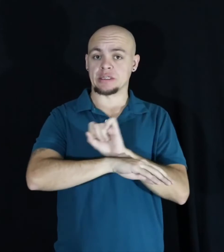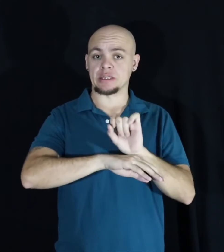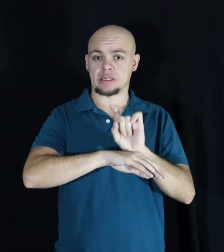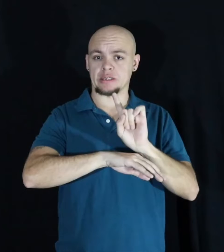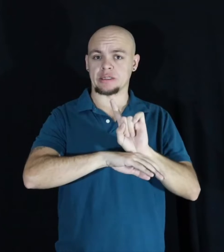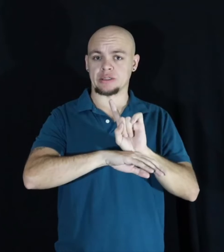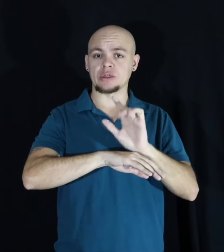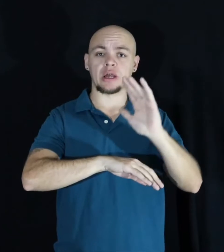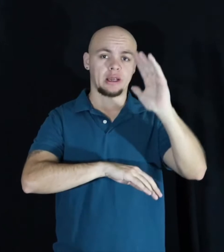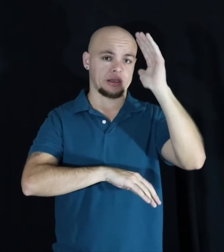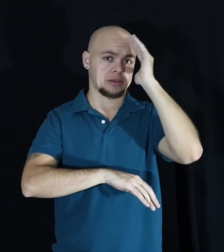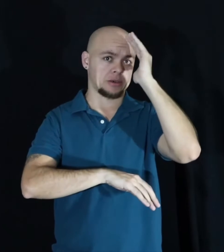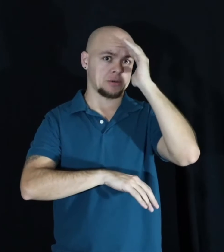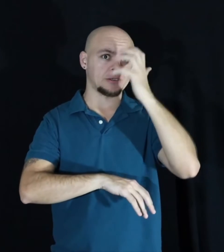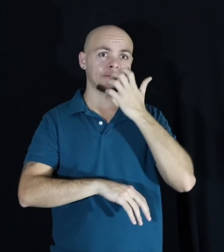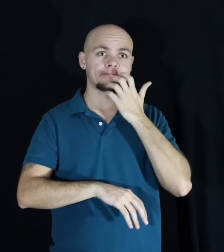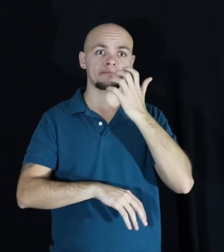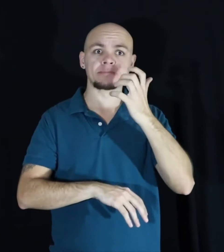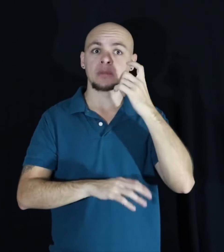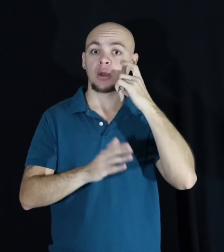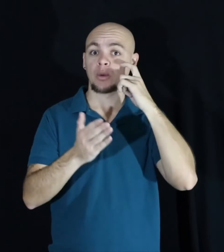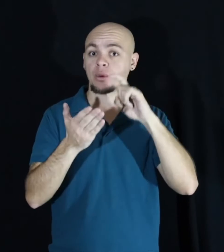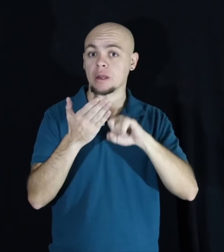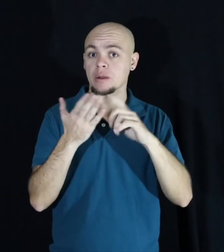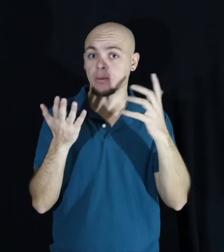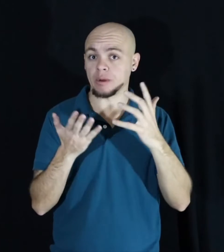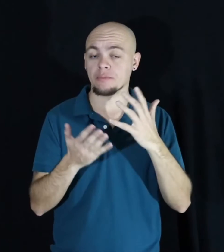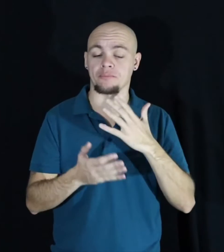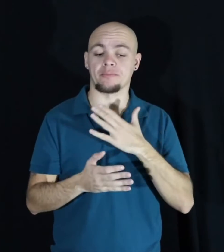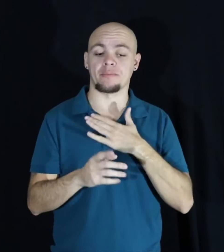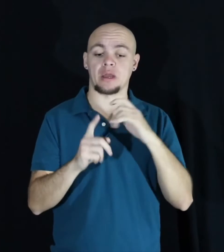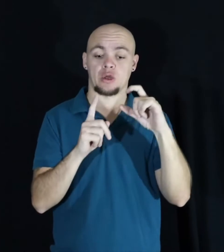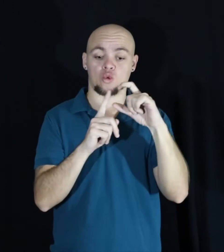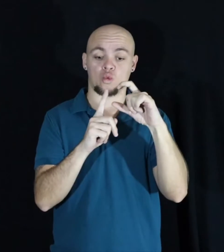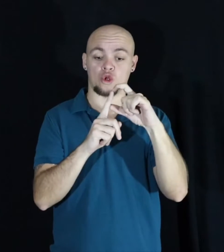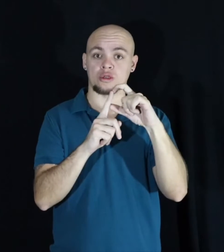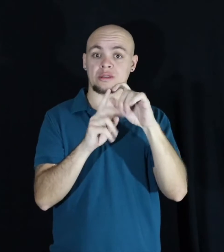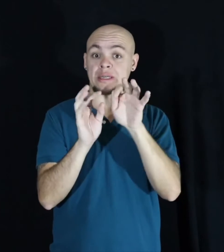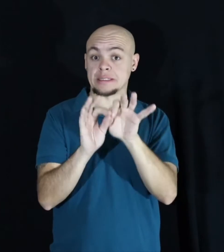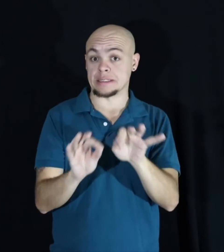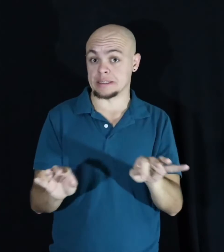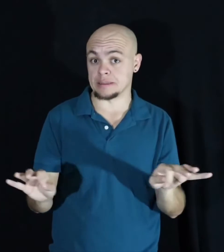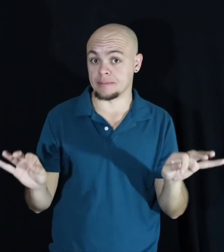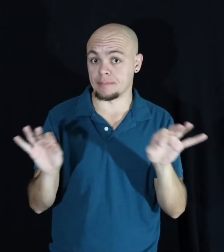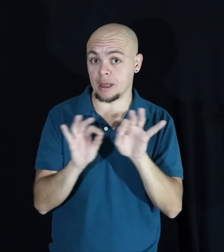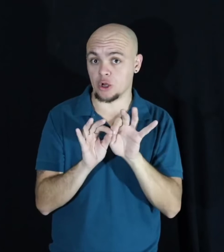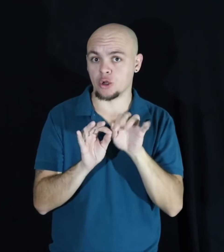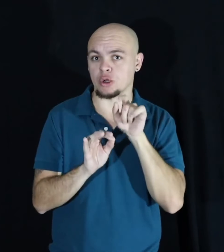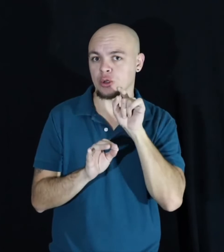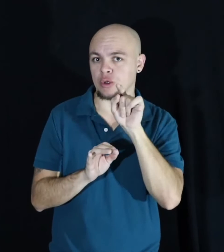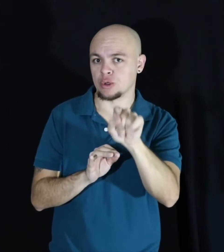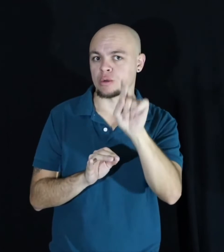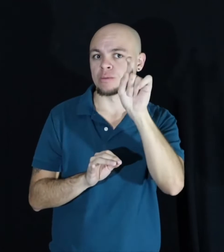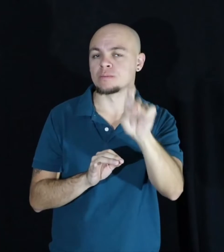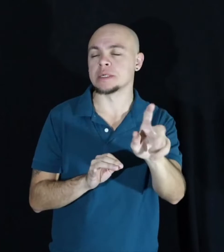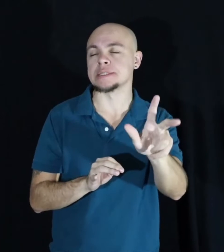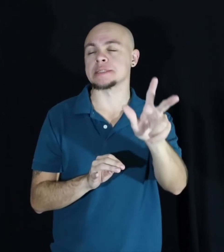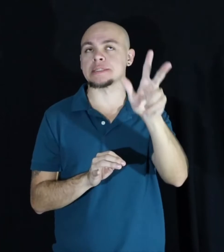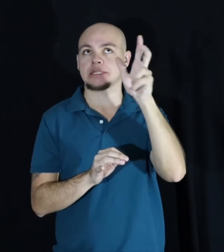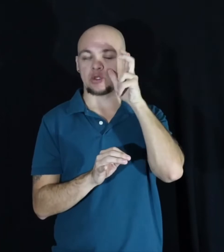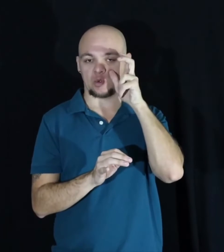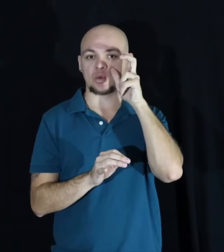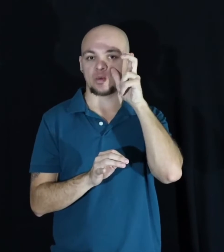of it because I recognize that in order for my words to matter, you have to be able to hear them.